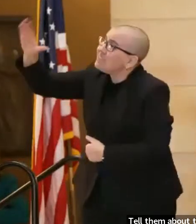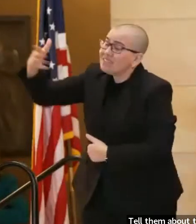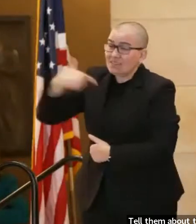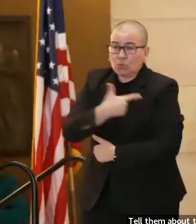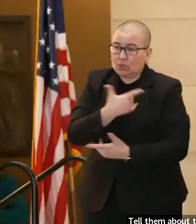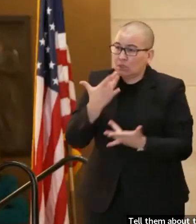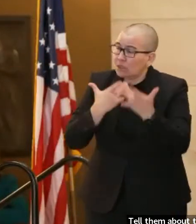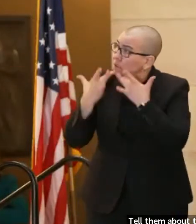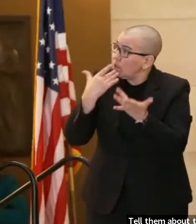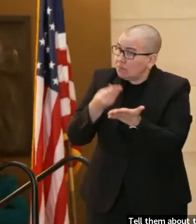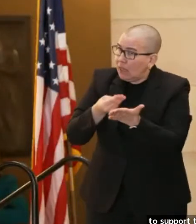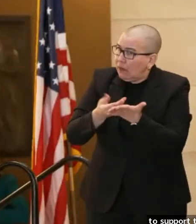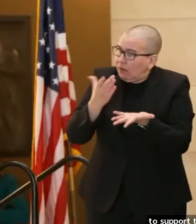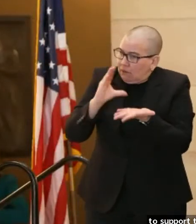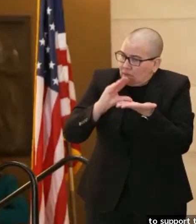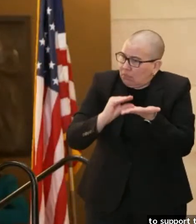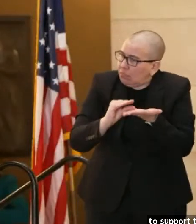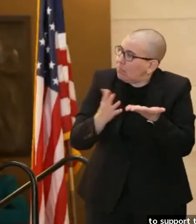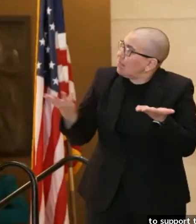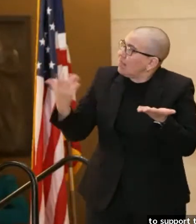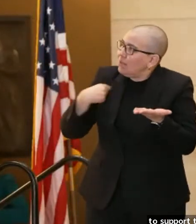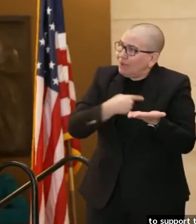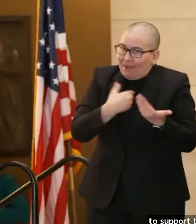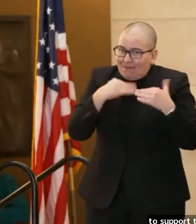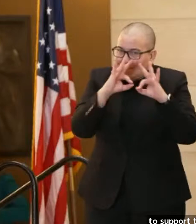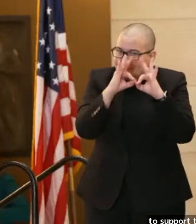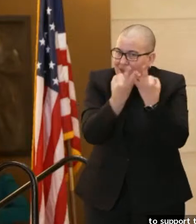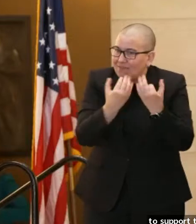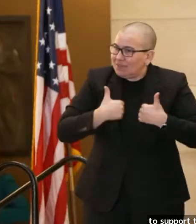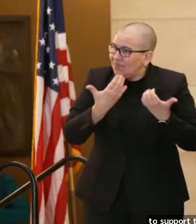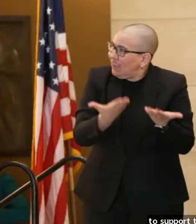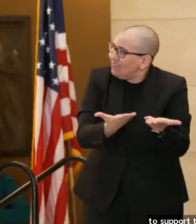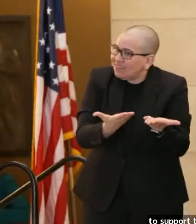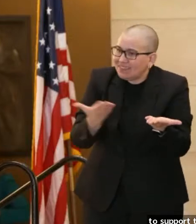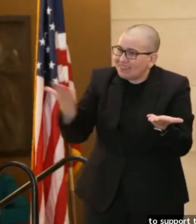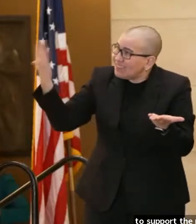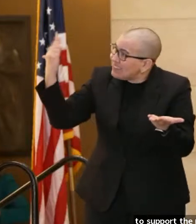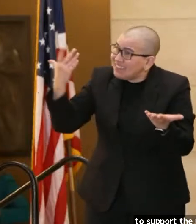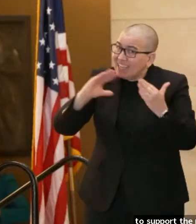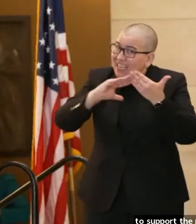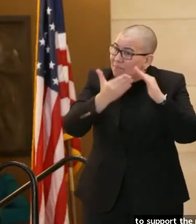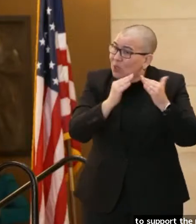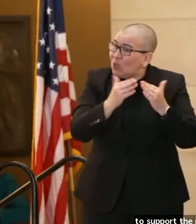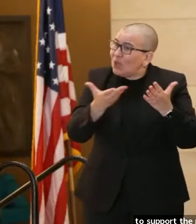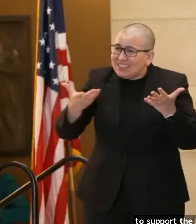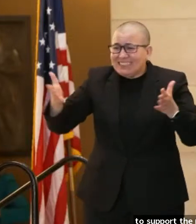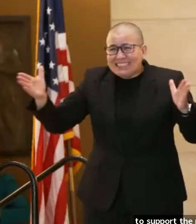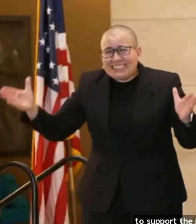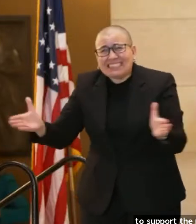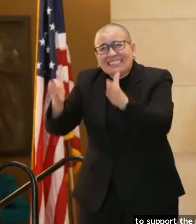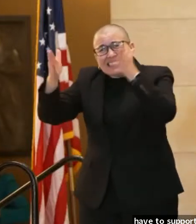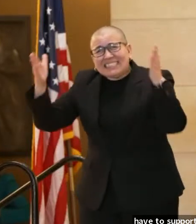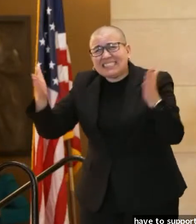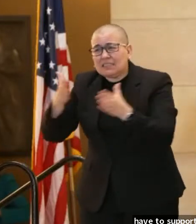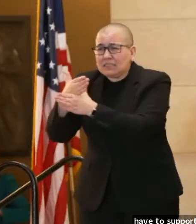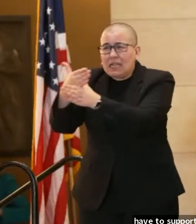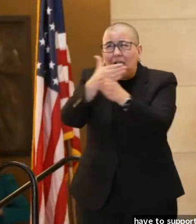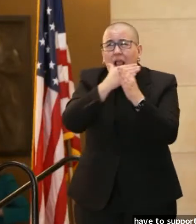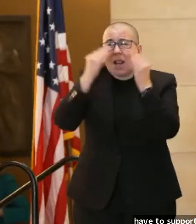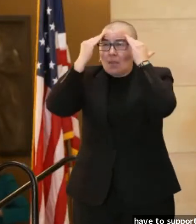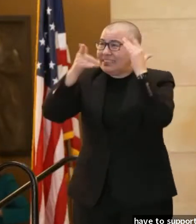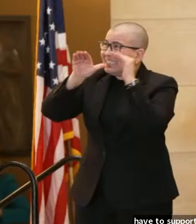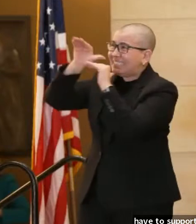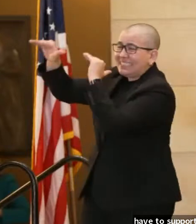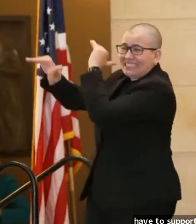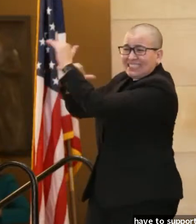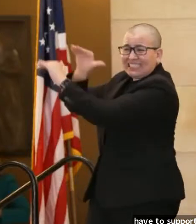of survivors and their families. Community, we urge you to share your knowledge with your legislators about how sexual